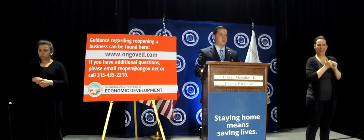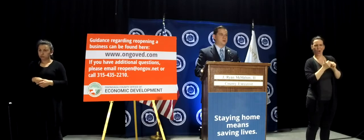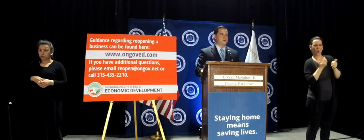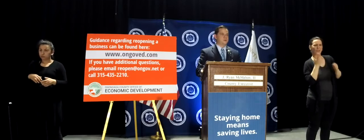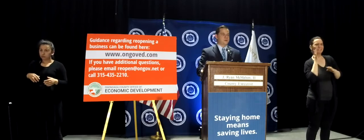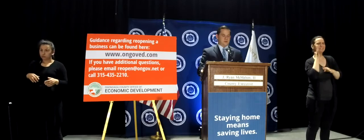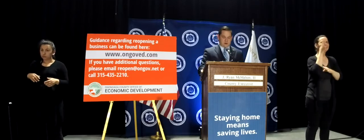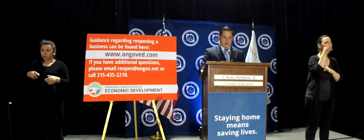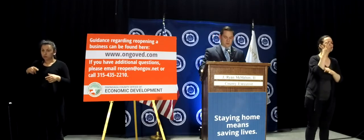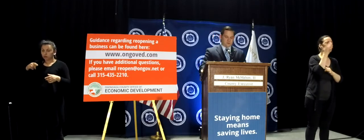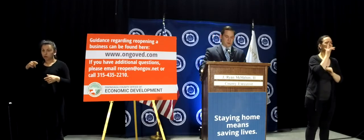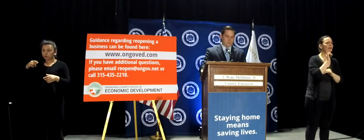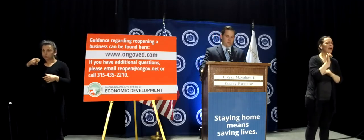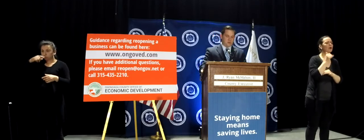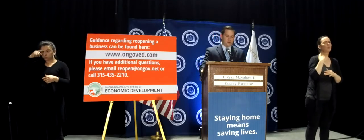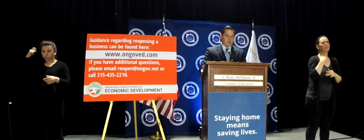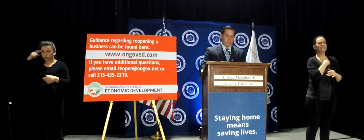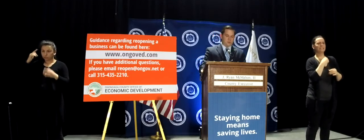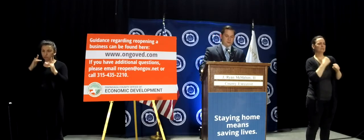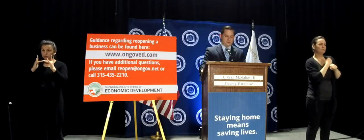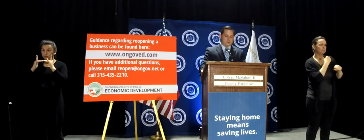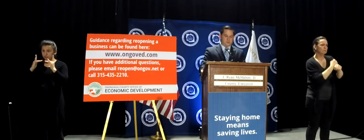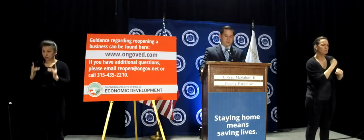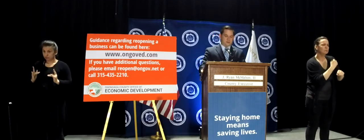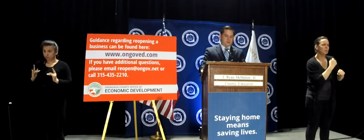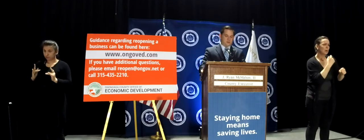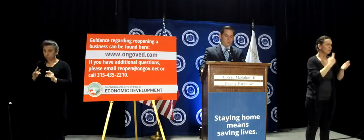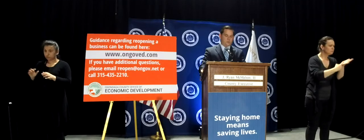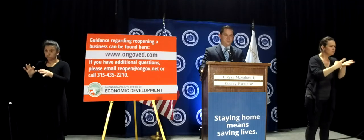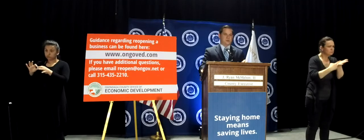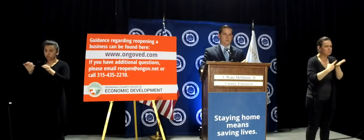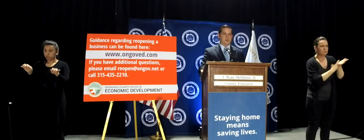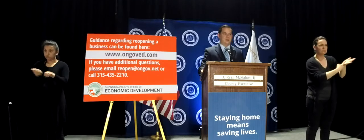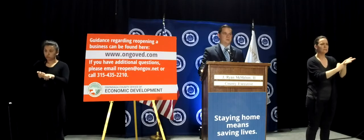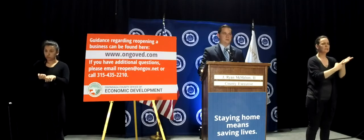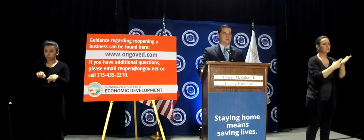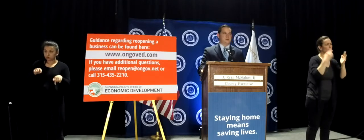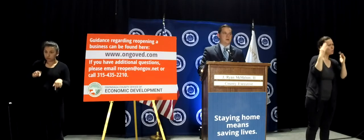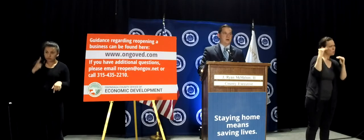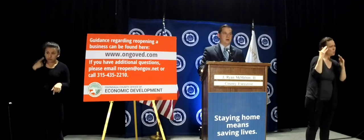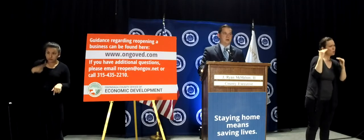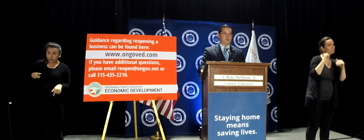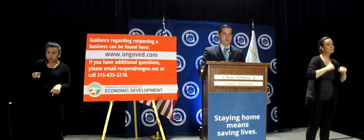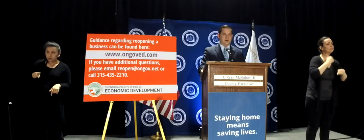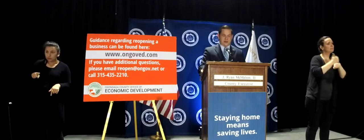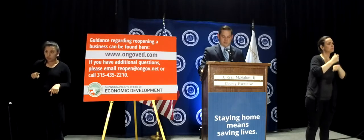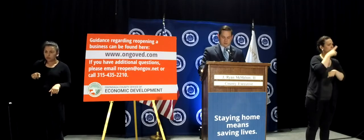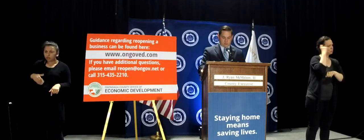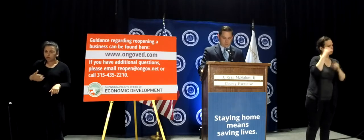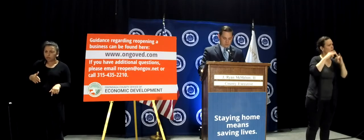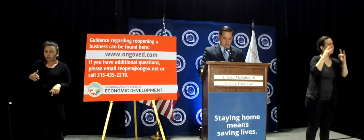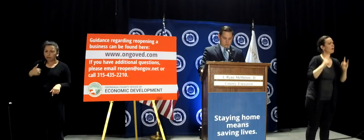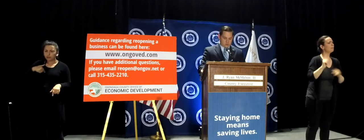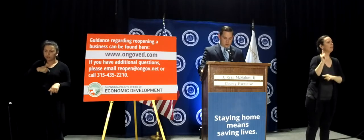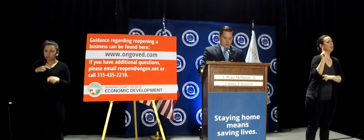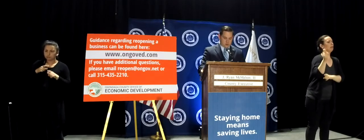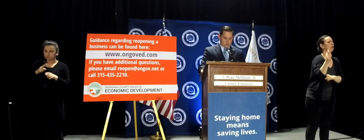state partners and our health department. But we anticipate that there will be summer camps later on in the